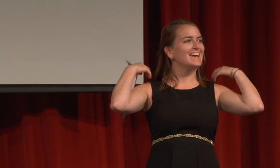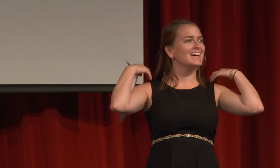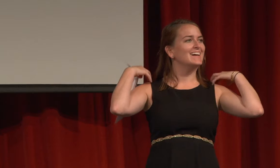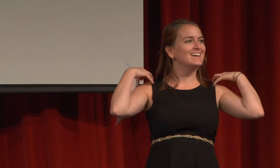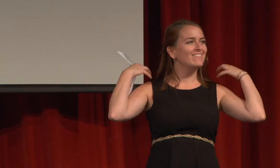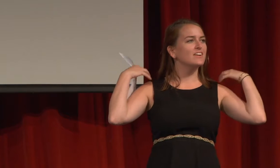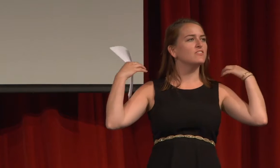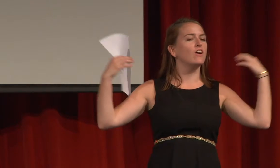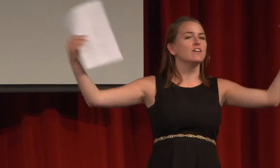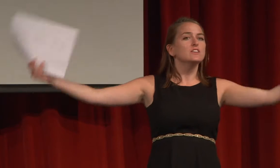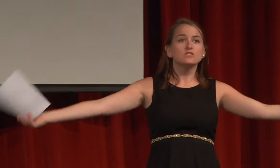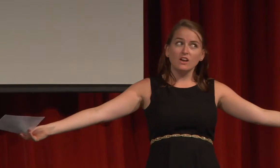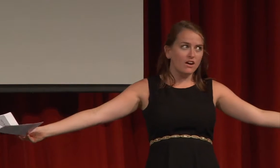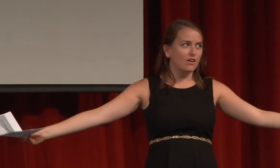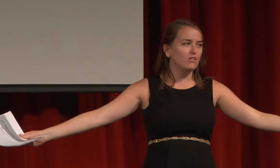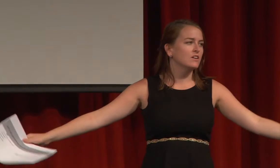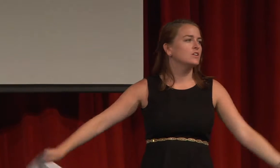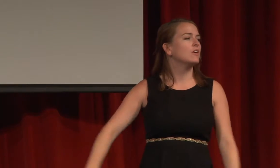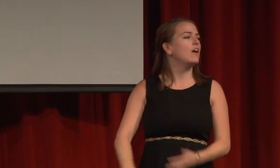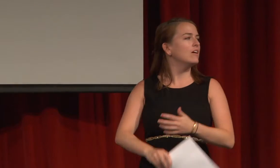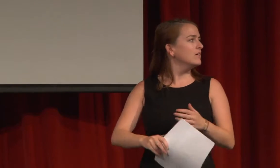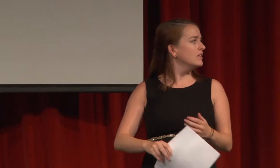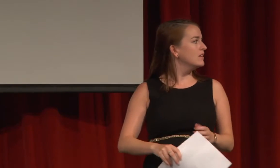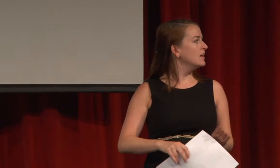Exactly. Wonderful. So, you are all yourselves a hand.